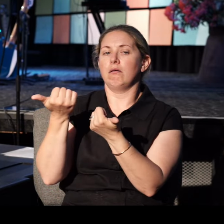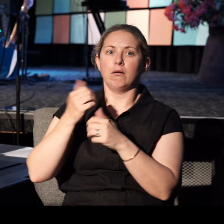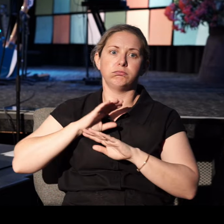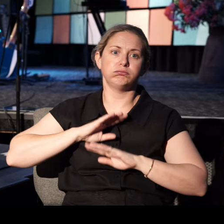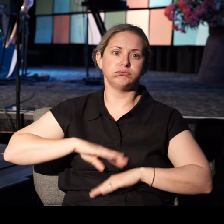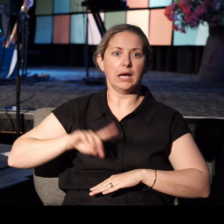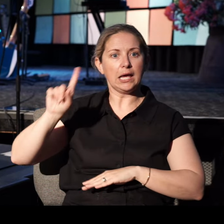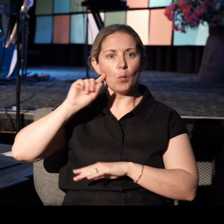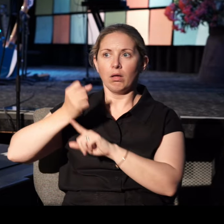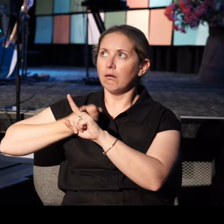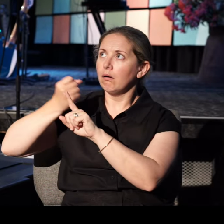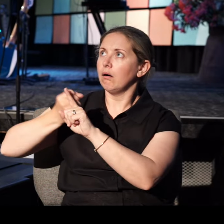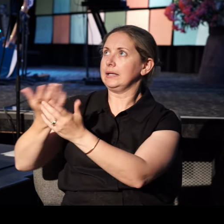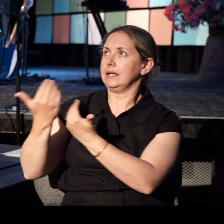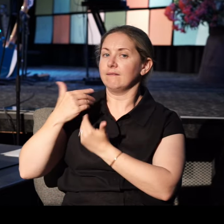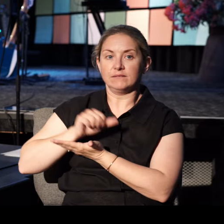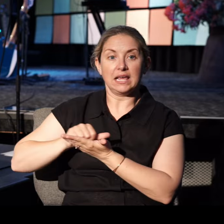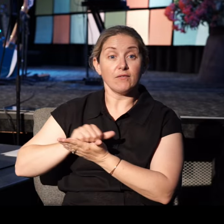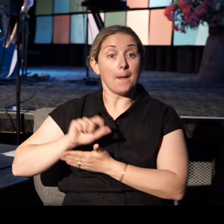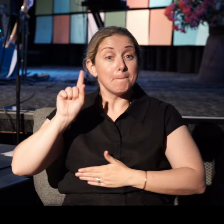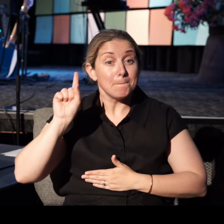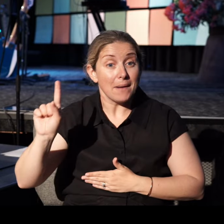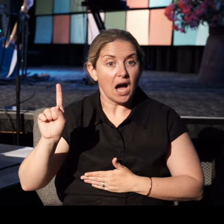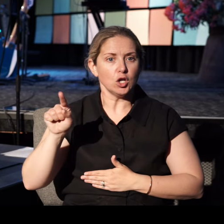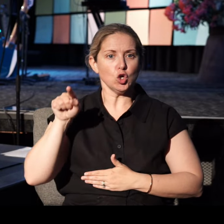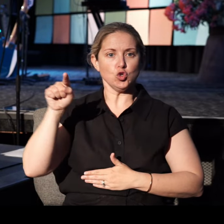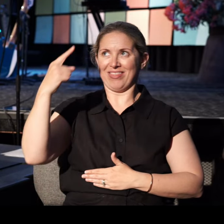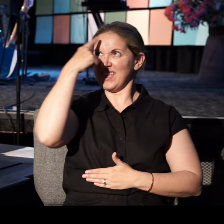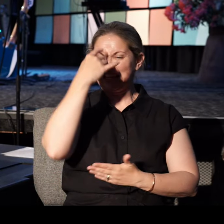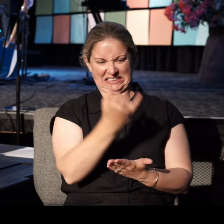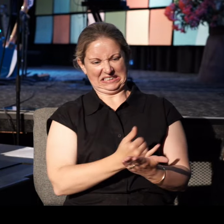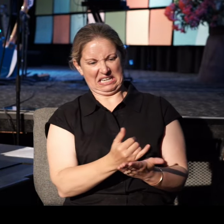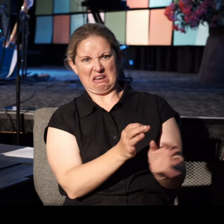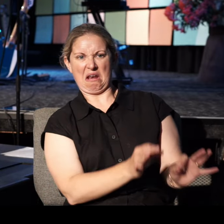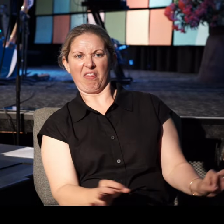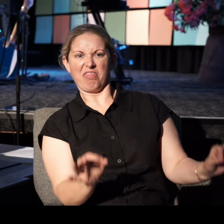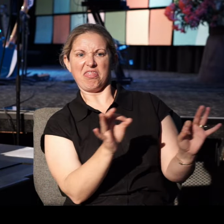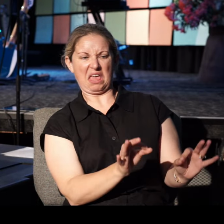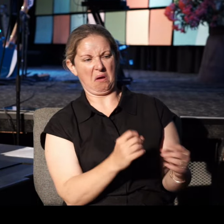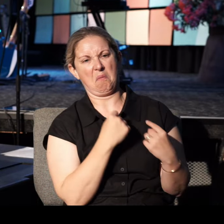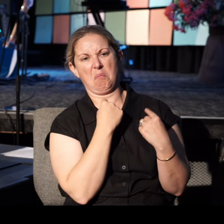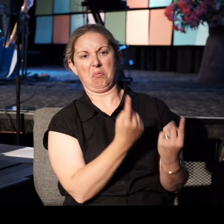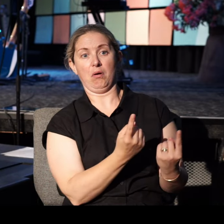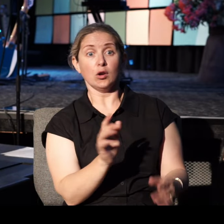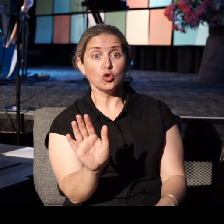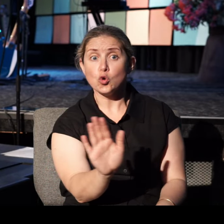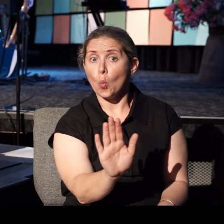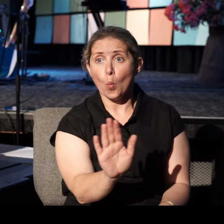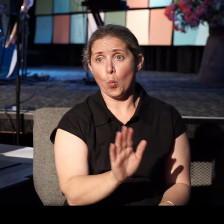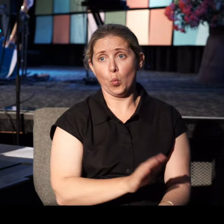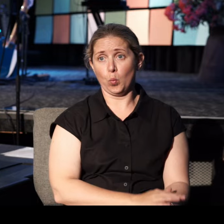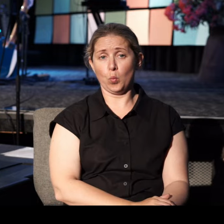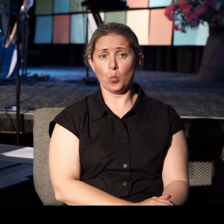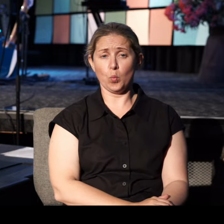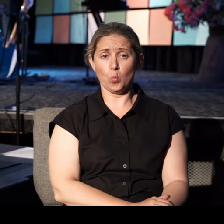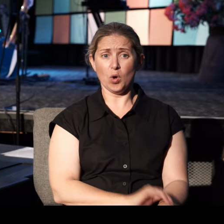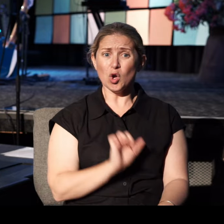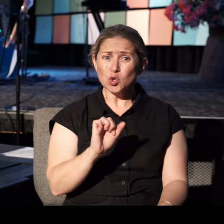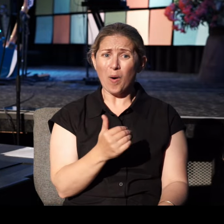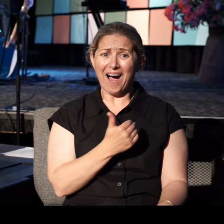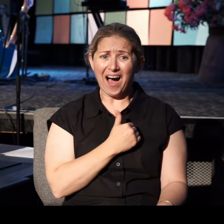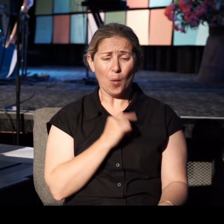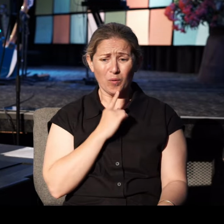true child will continue in apathy towards sin. There will be a new attitude of heart such that you hate the fact that you are caught in